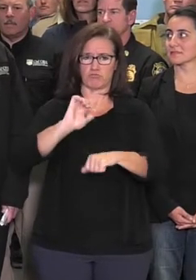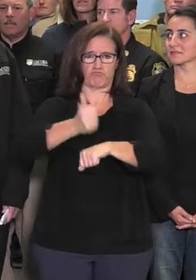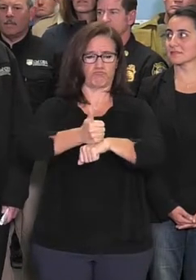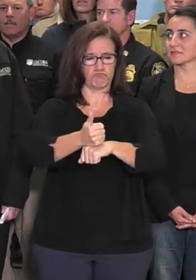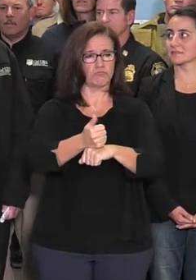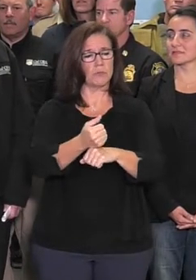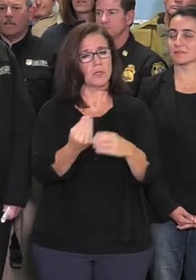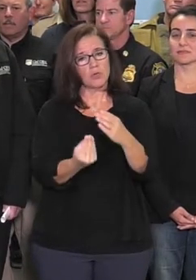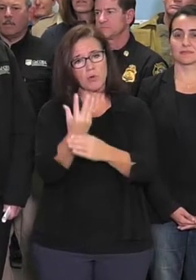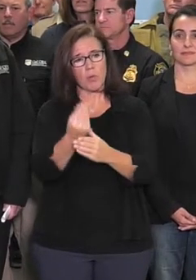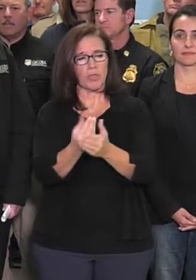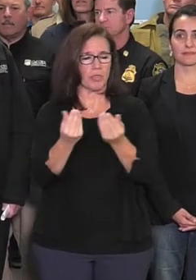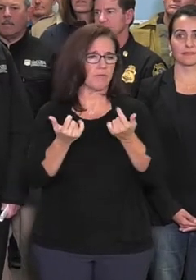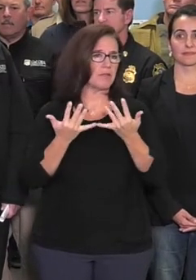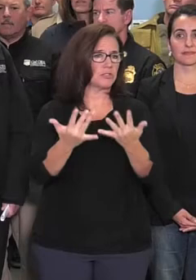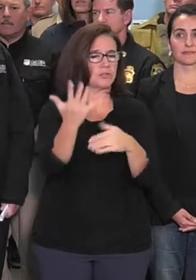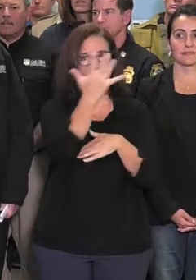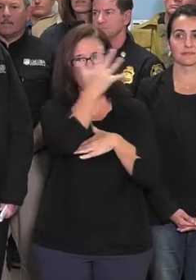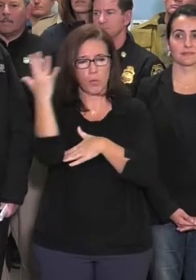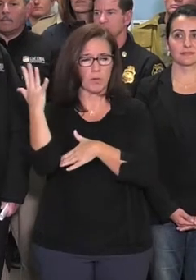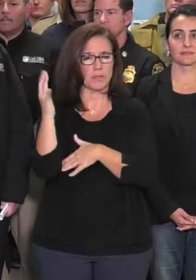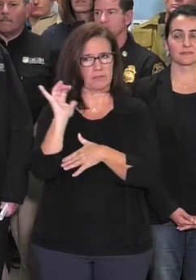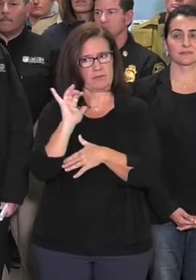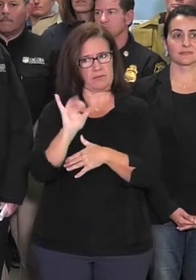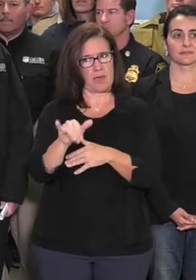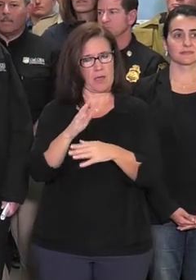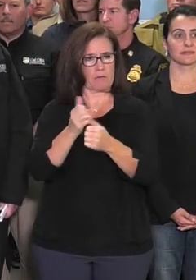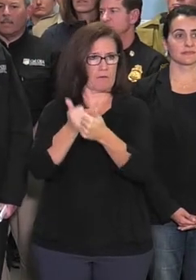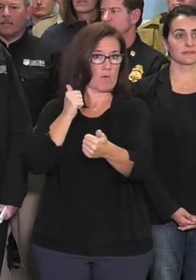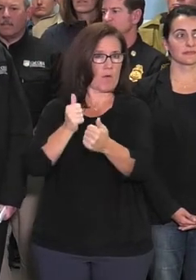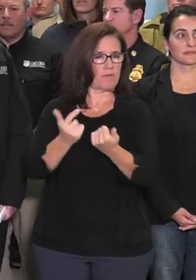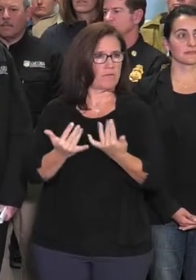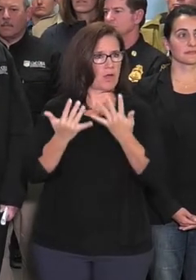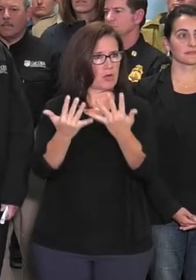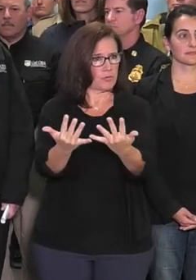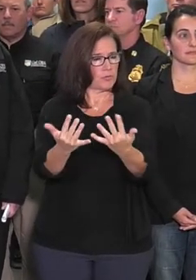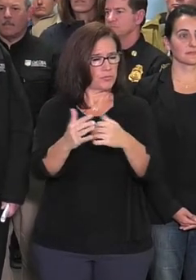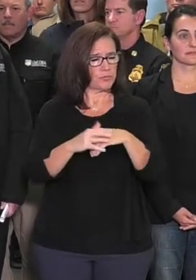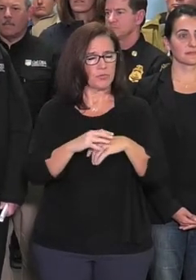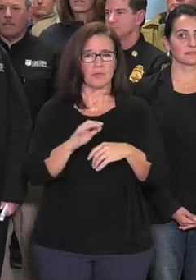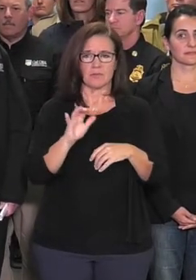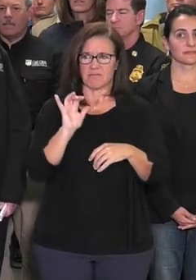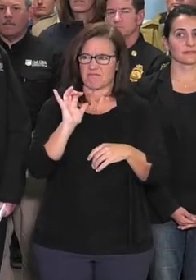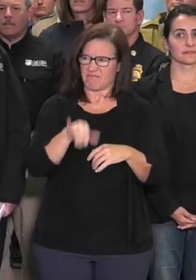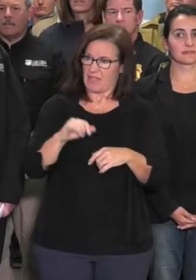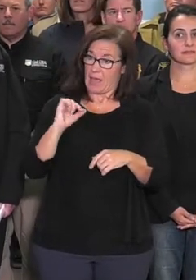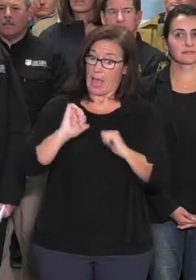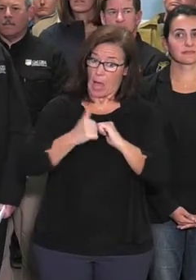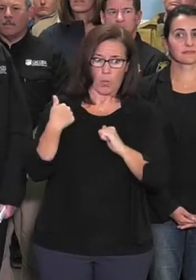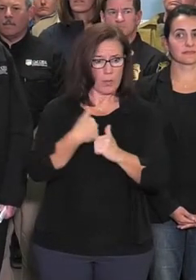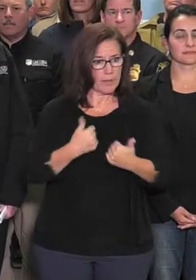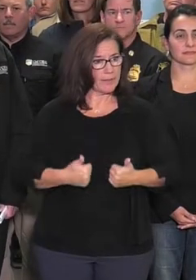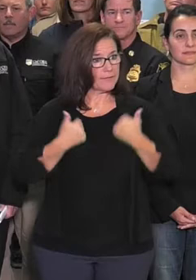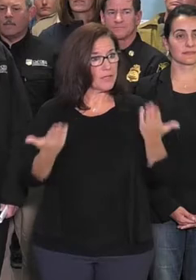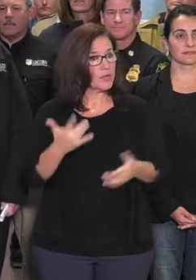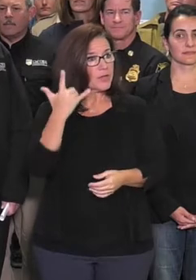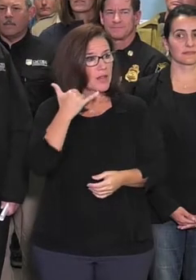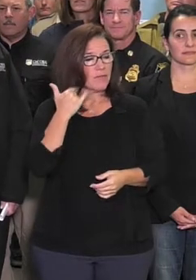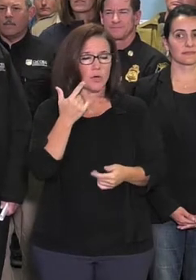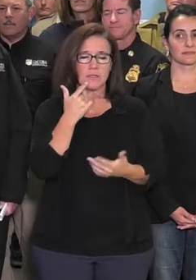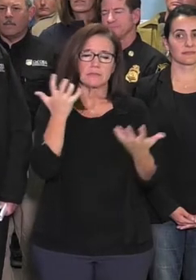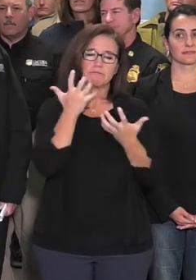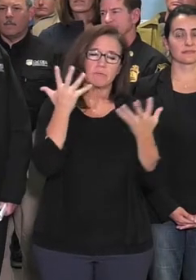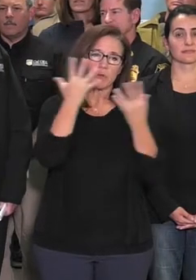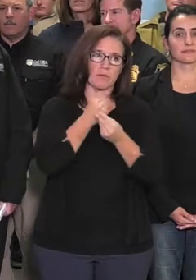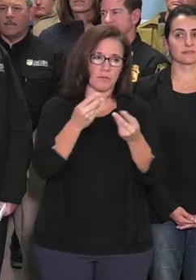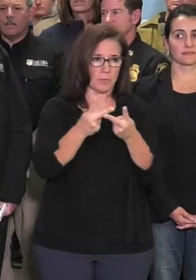vegetation and forests and all the way we dwell in this very wonderful place, but a place that's